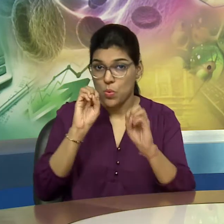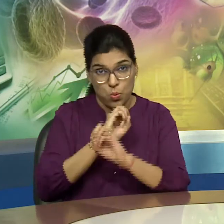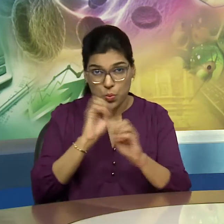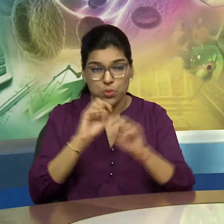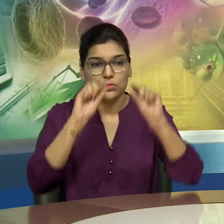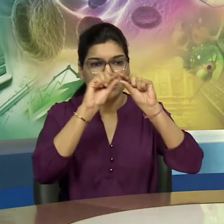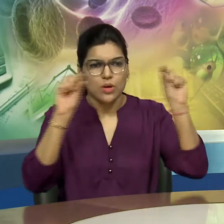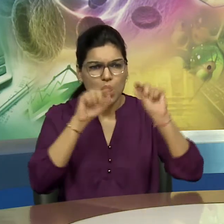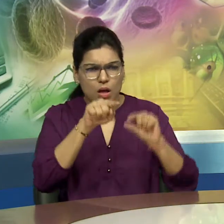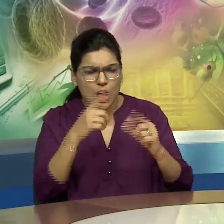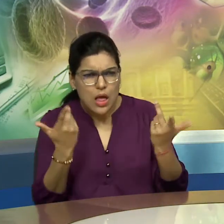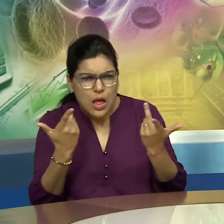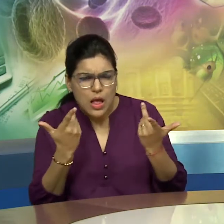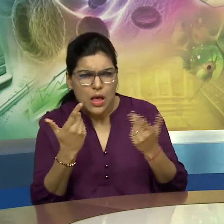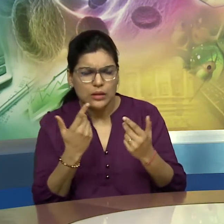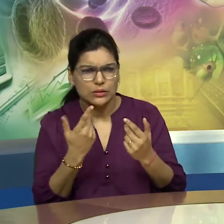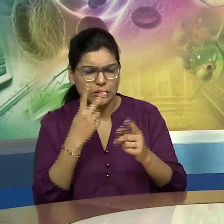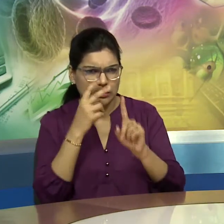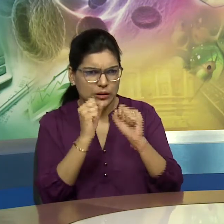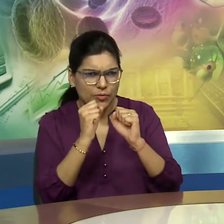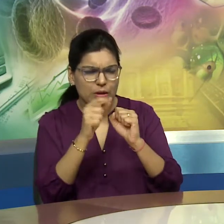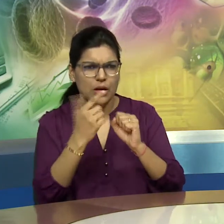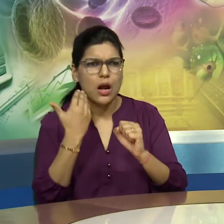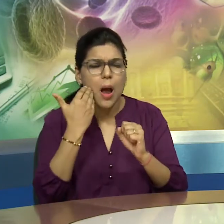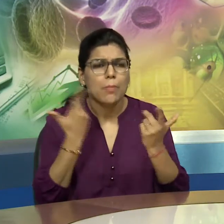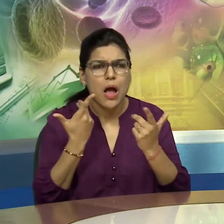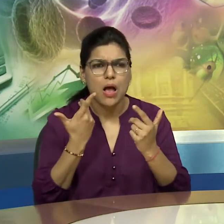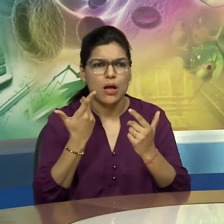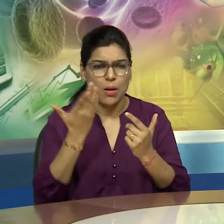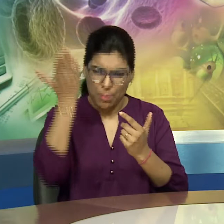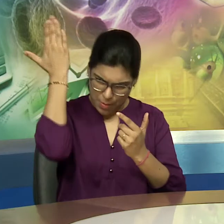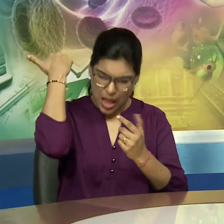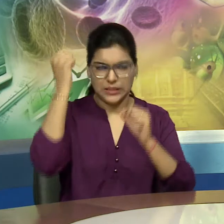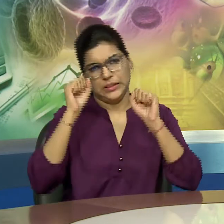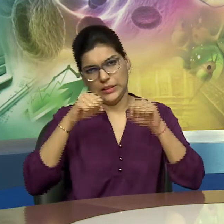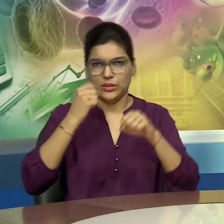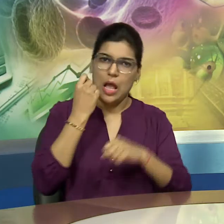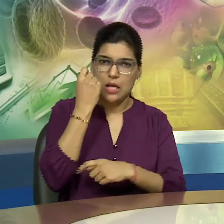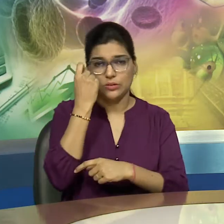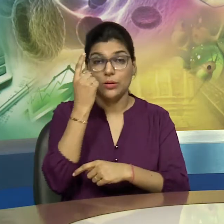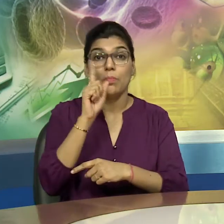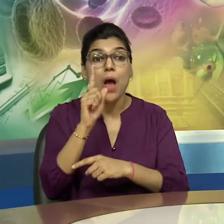about yesterday, you need to put the past form of word.